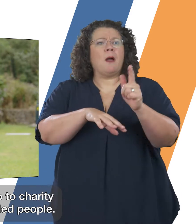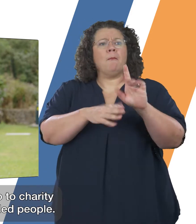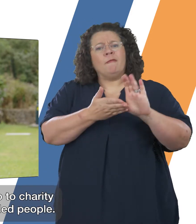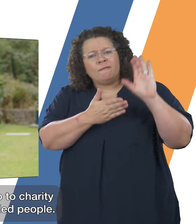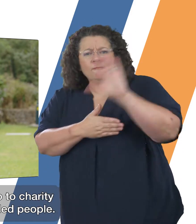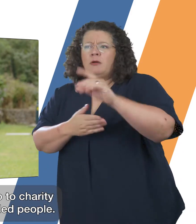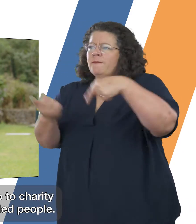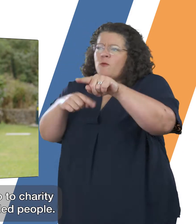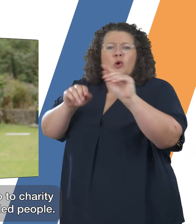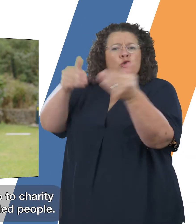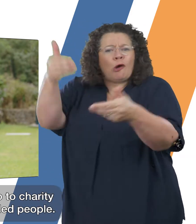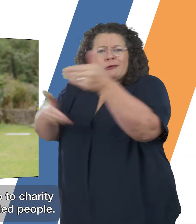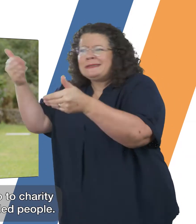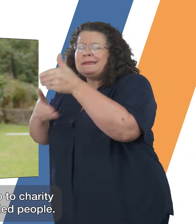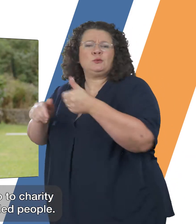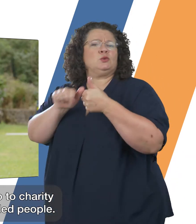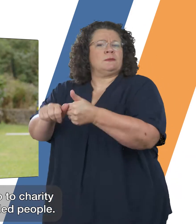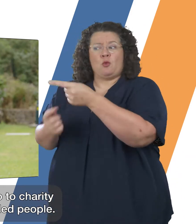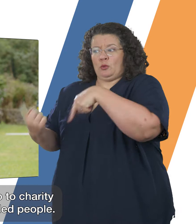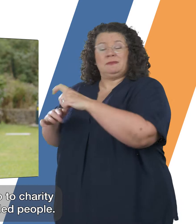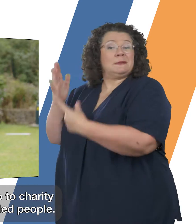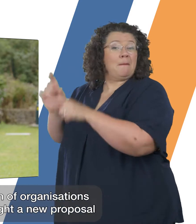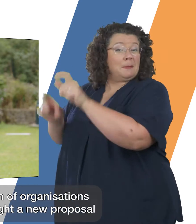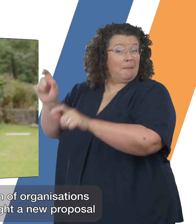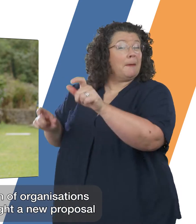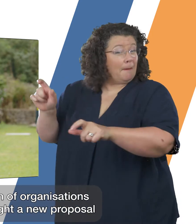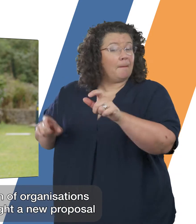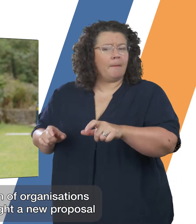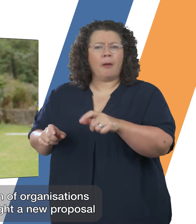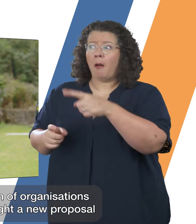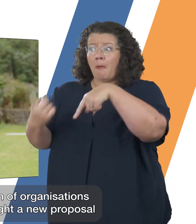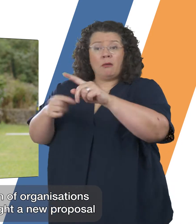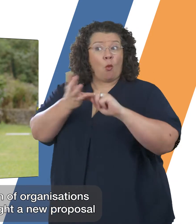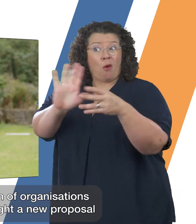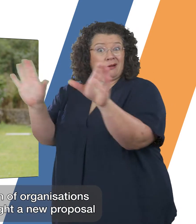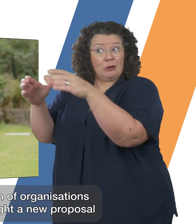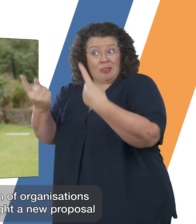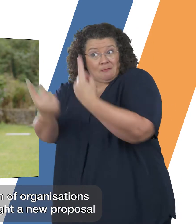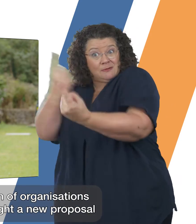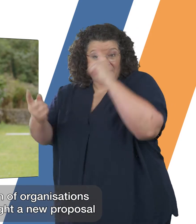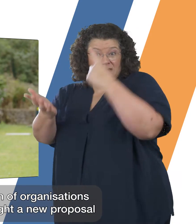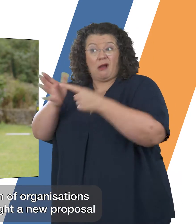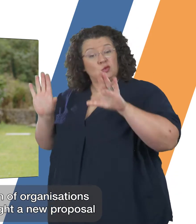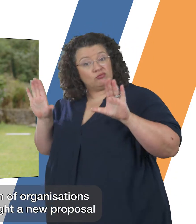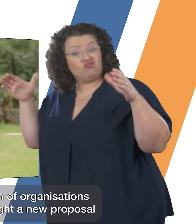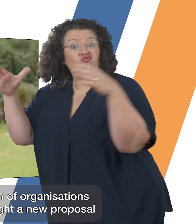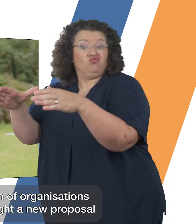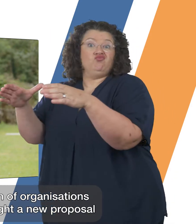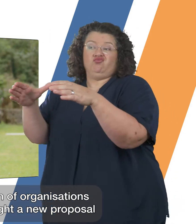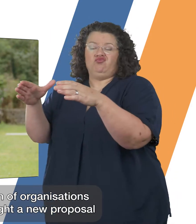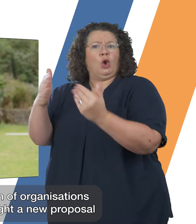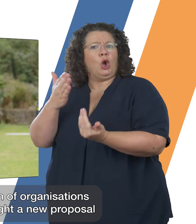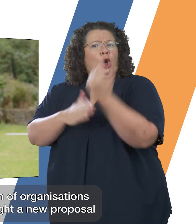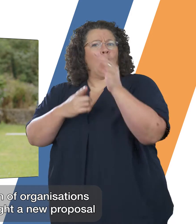go to a charity to support disabled people. However, a collaboration of organisations came together and